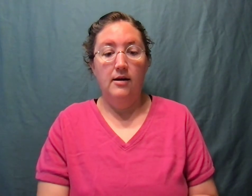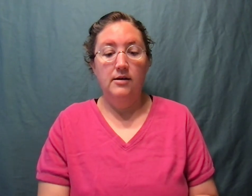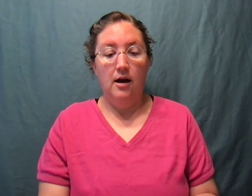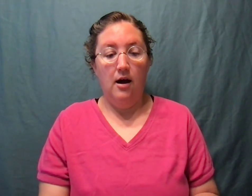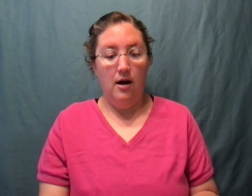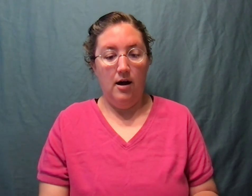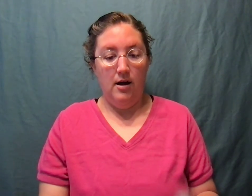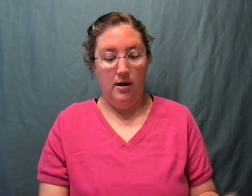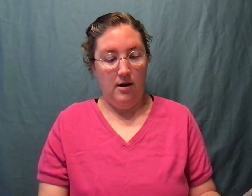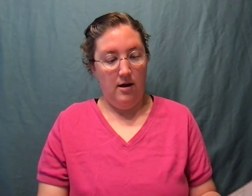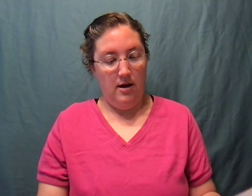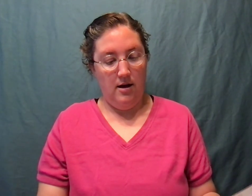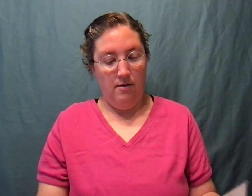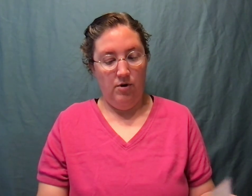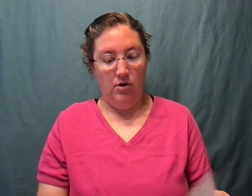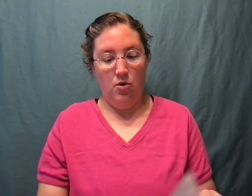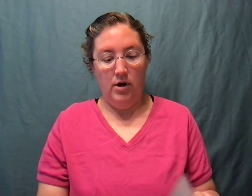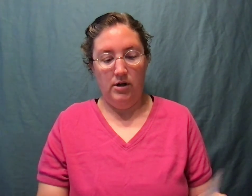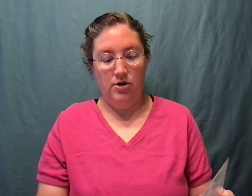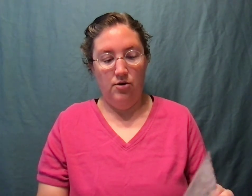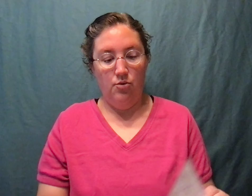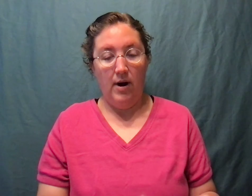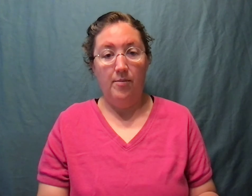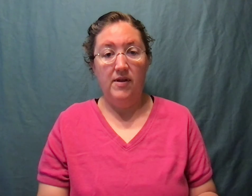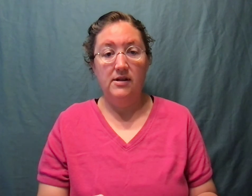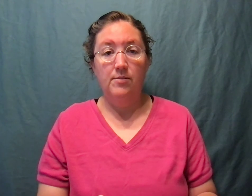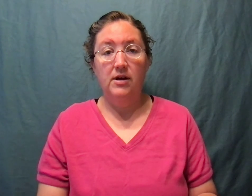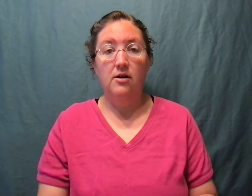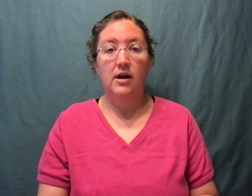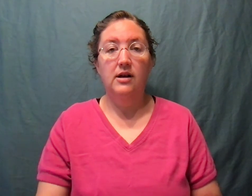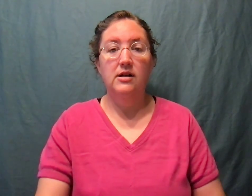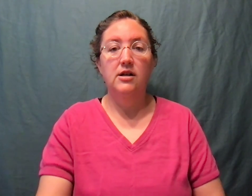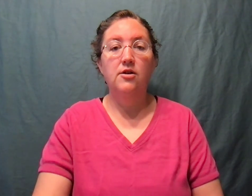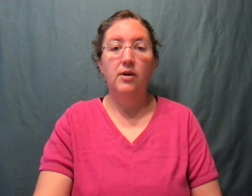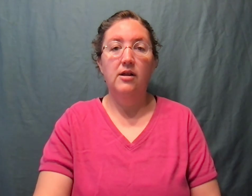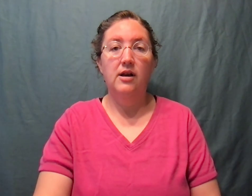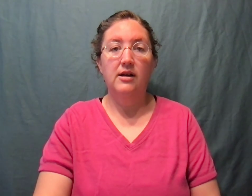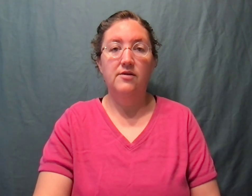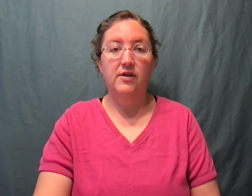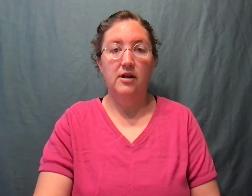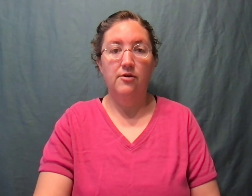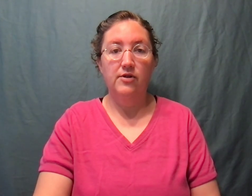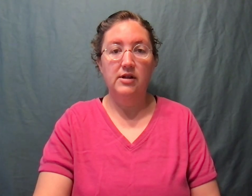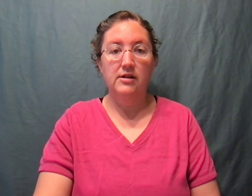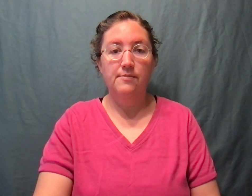And I am going to wrap this up here and continue in the next video for this.